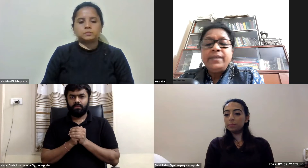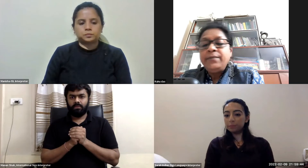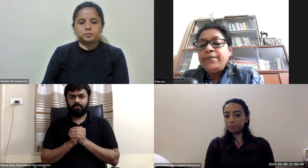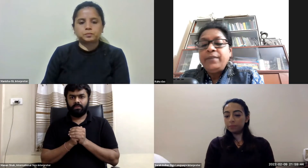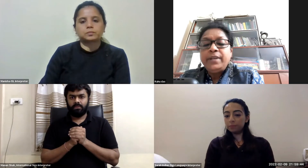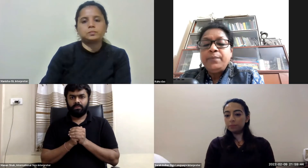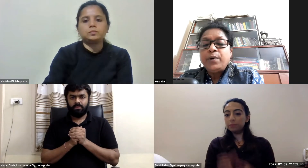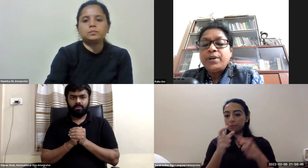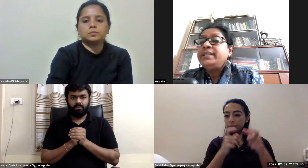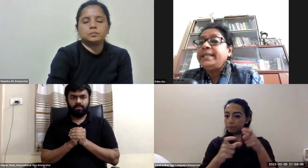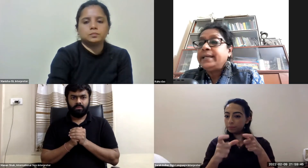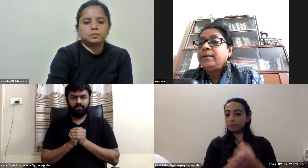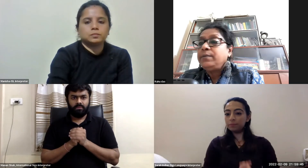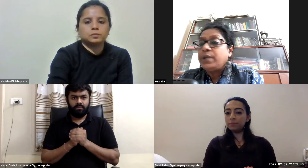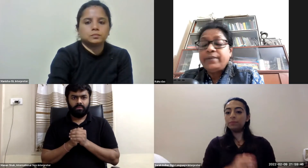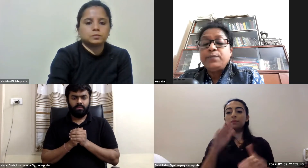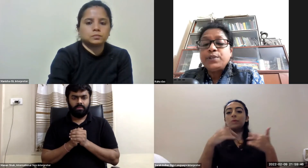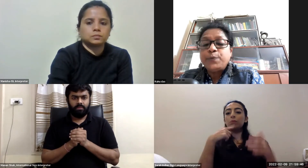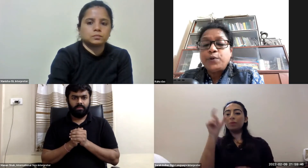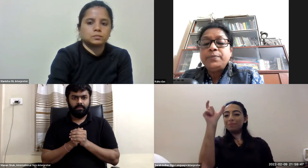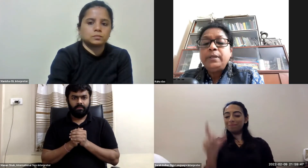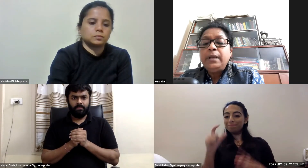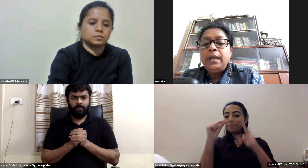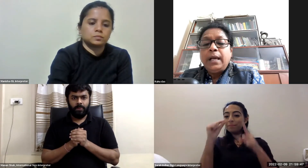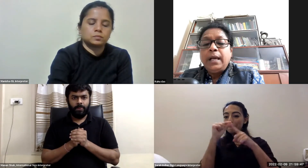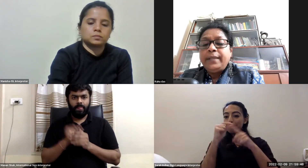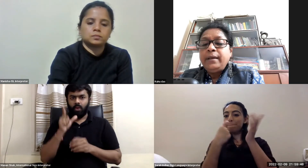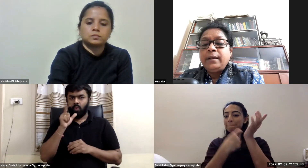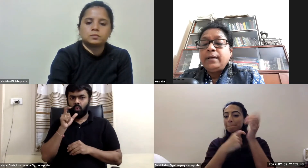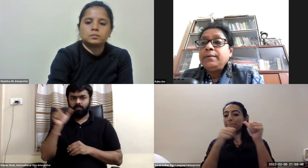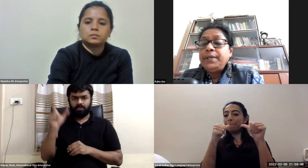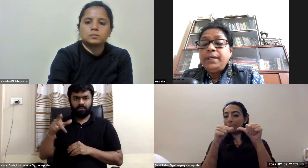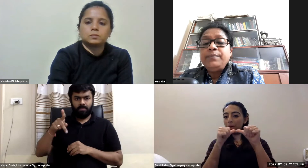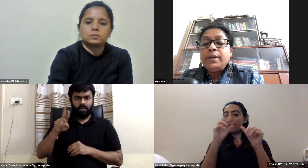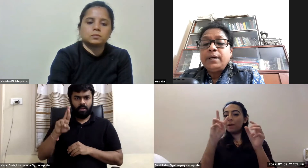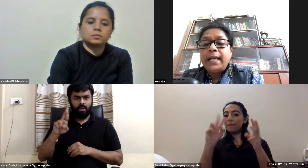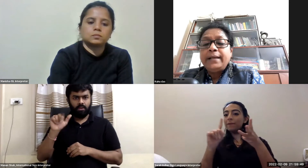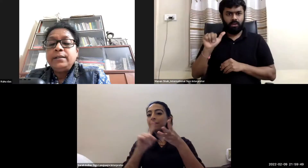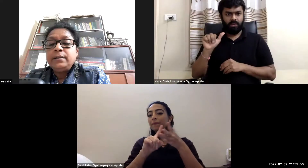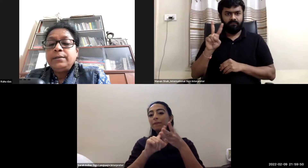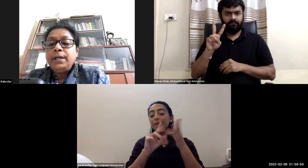has given very, very important data, whatever was possible. I think